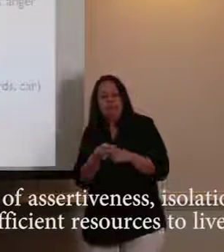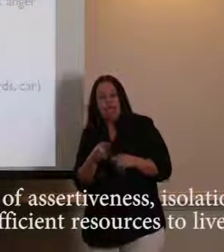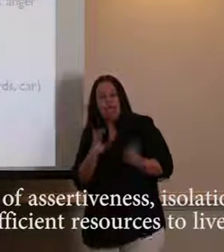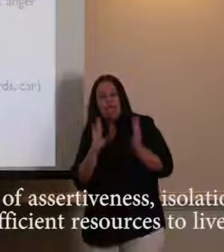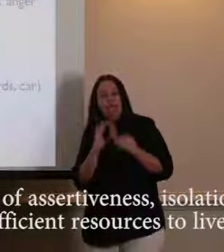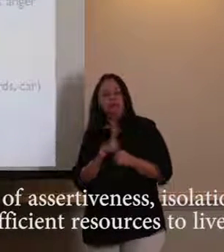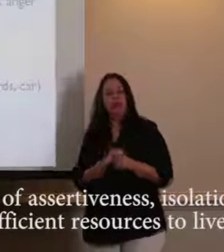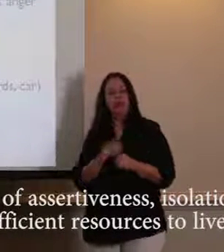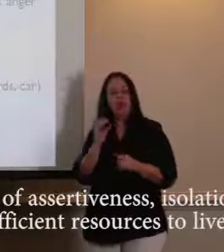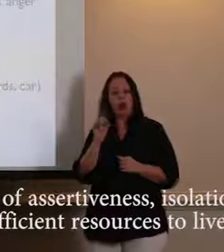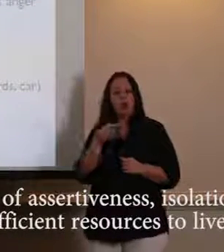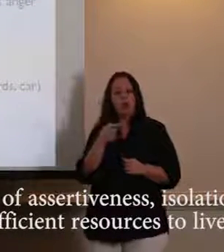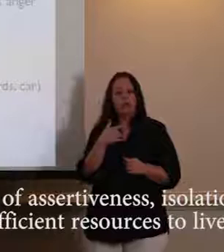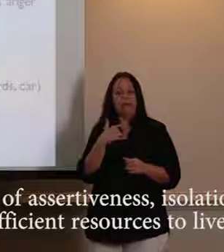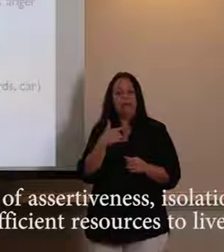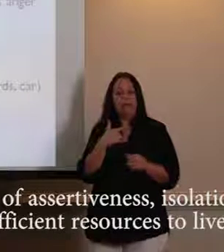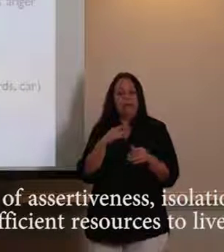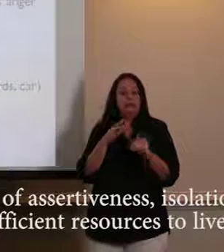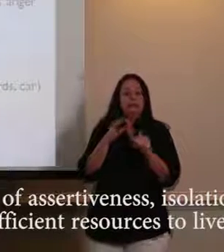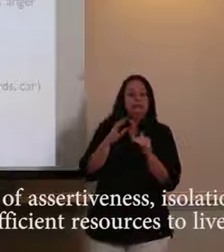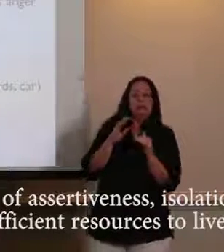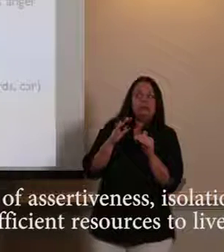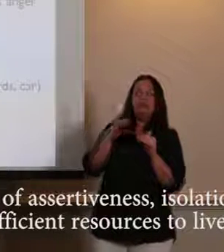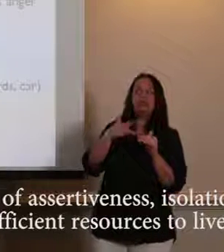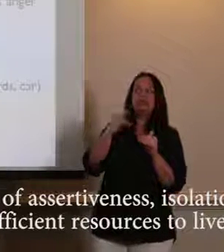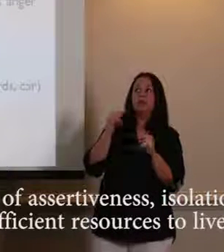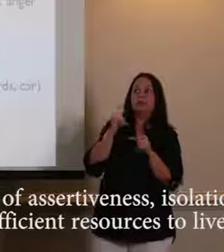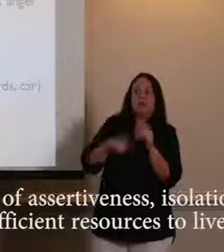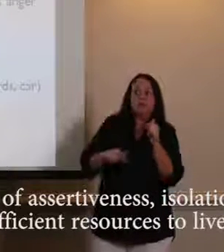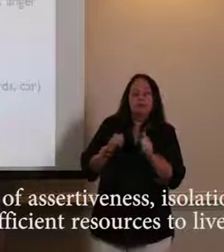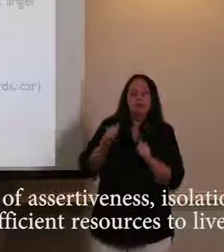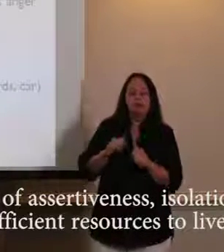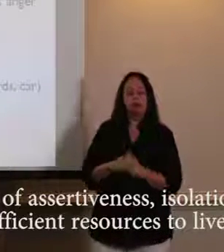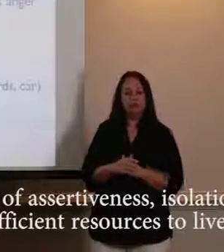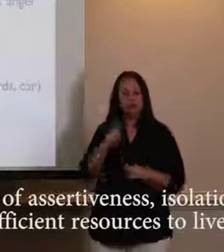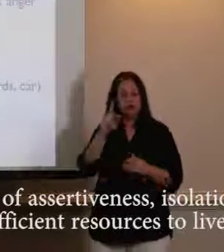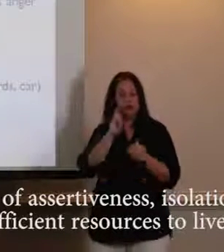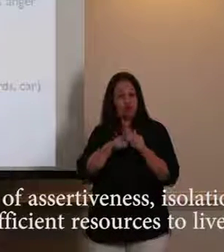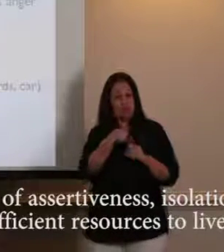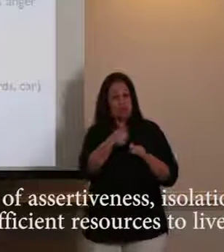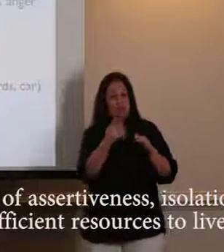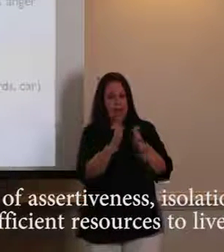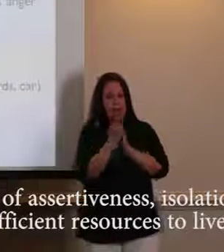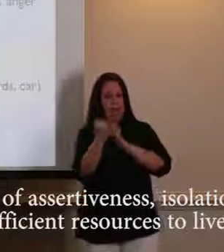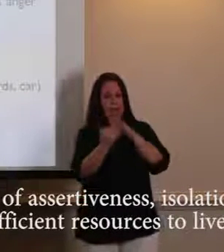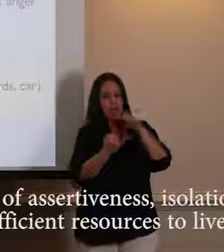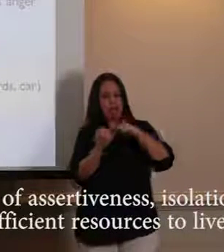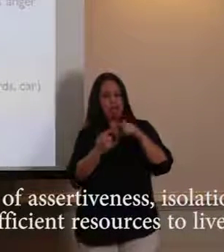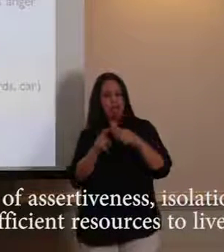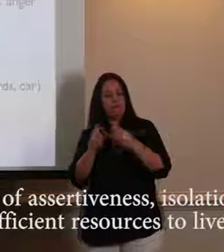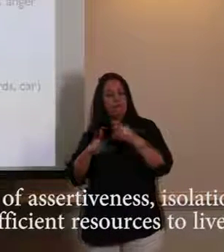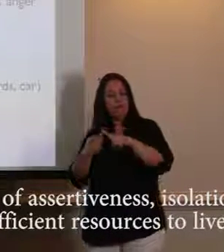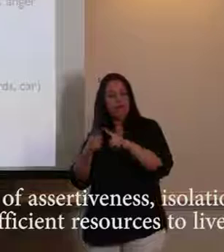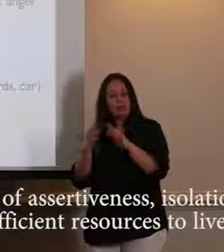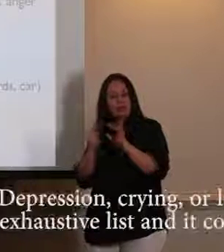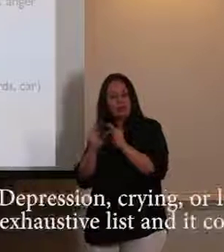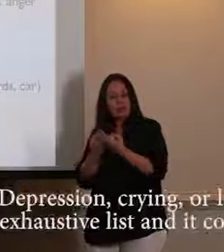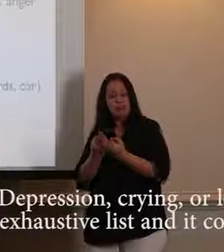of assertiveness. Isolation from friends and family. Insufficient resources to live, like money,